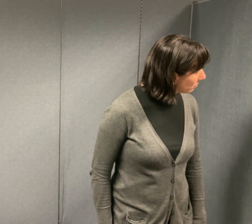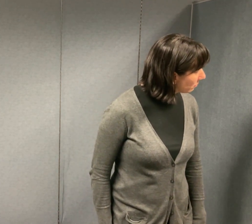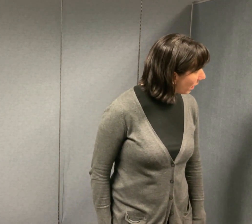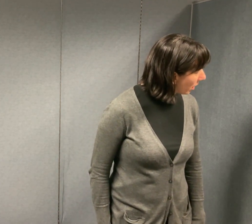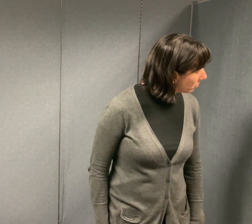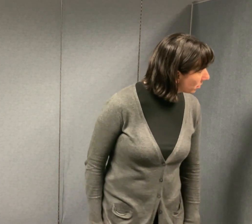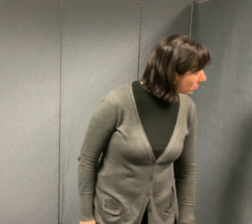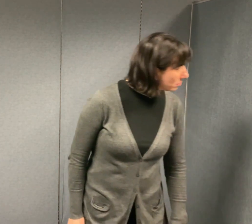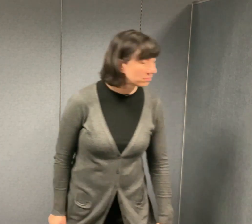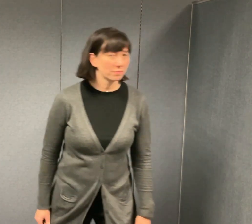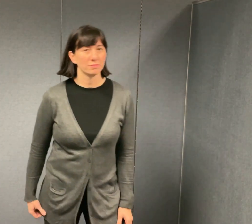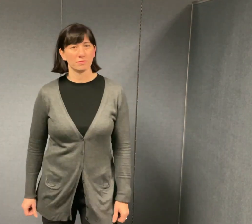5.